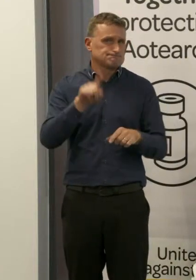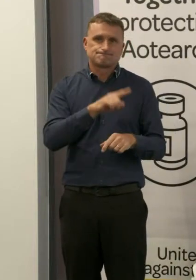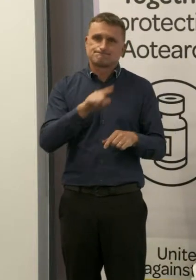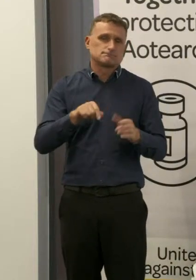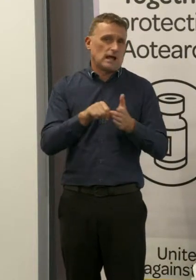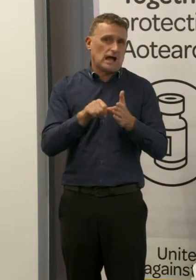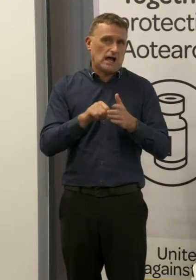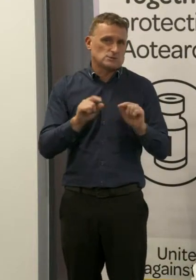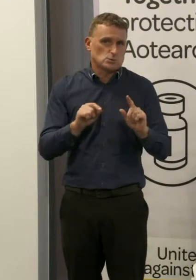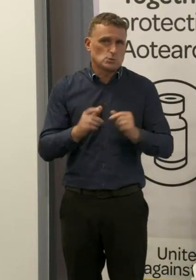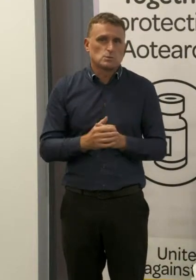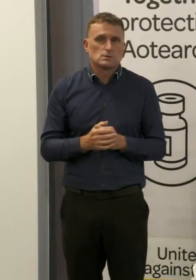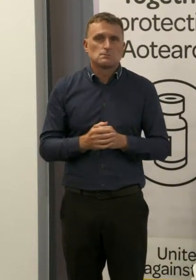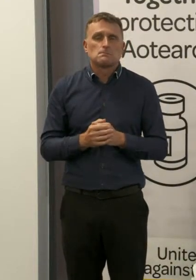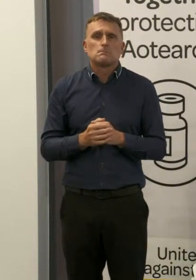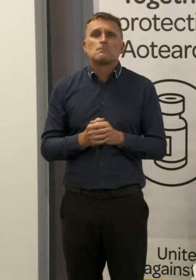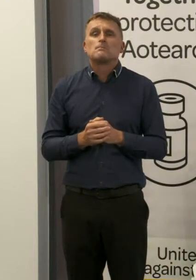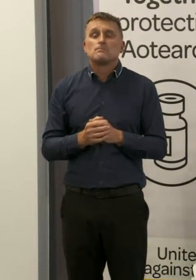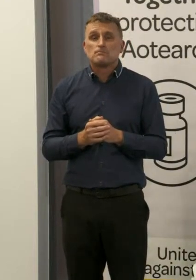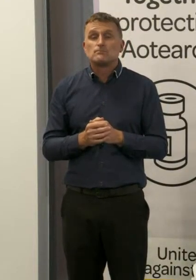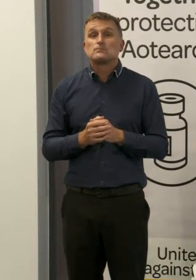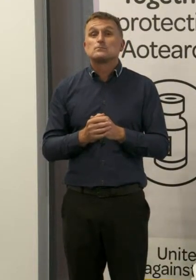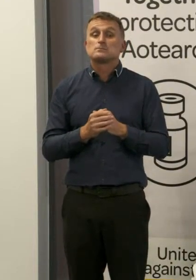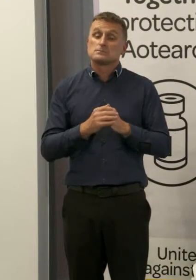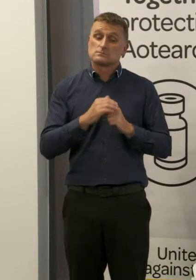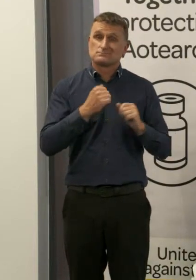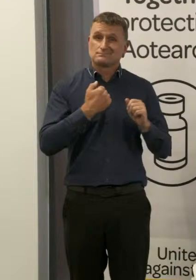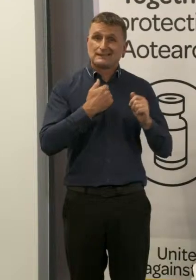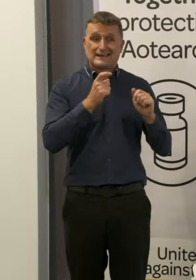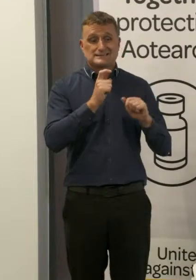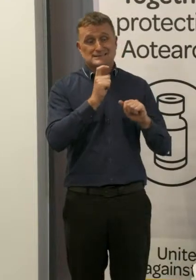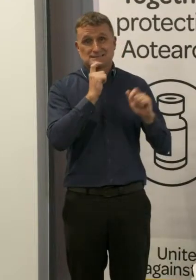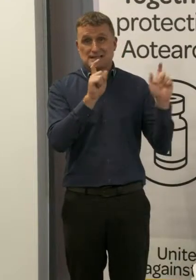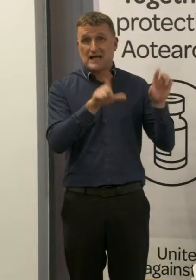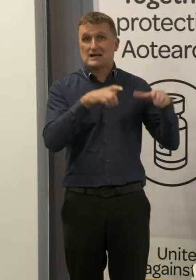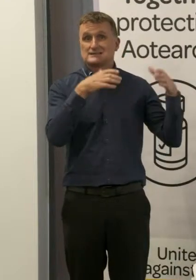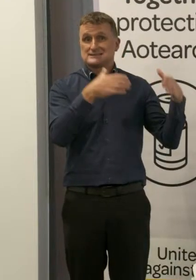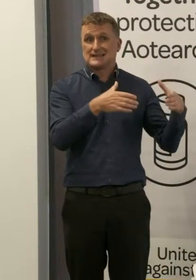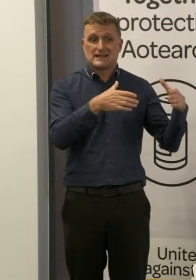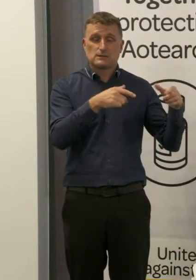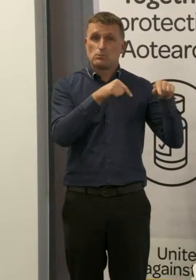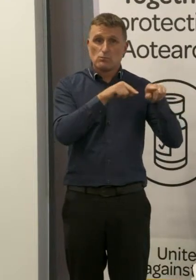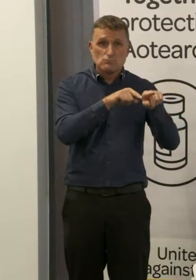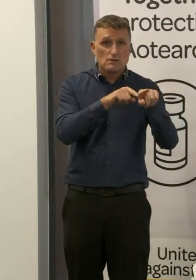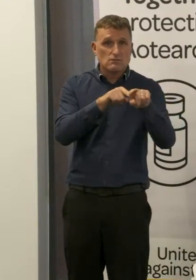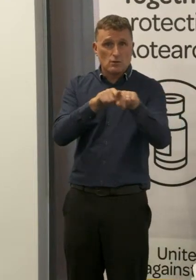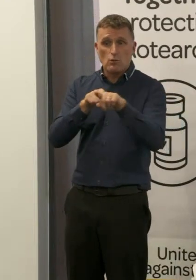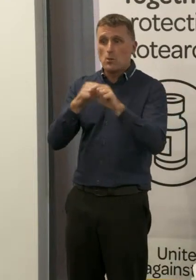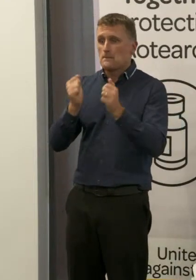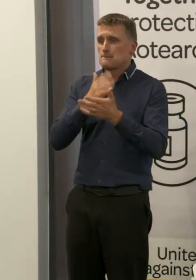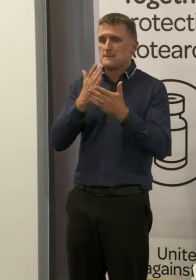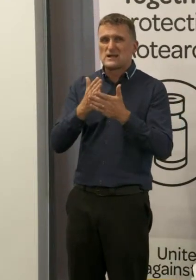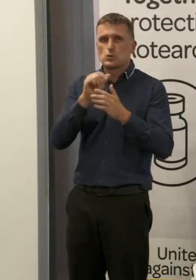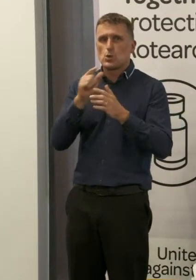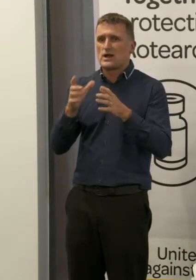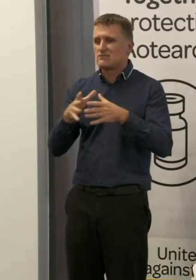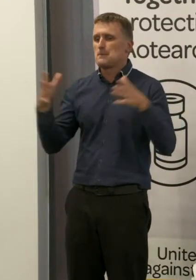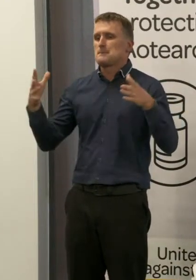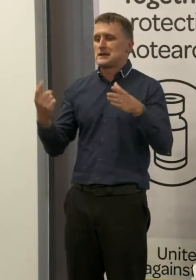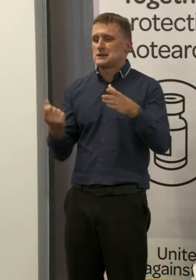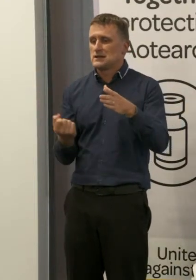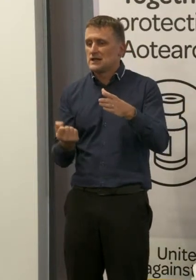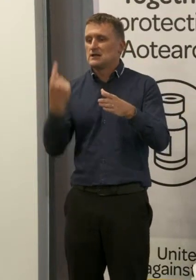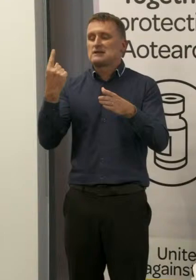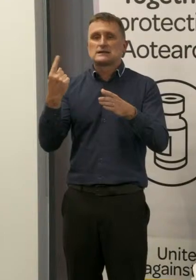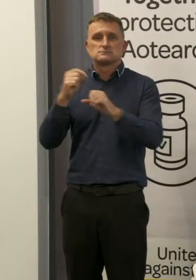second is, and so we want our contact tracers to be focused on those exposure events that are the highest risk. And that brings me to the second point